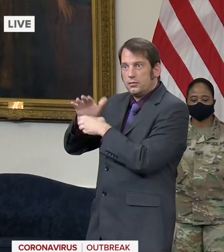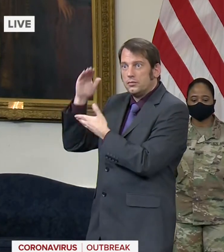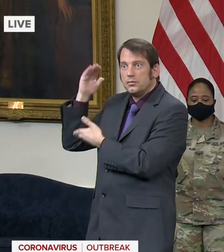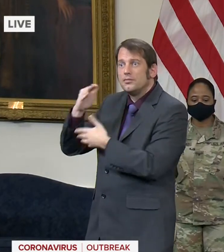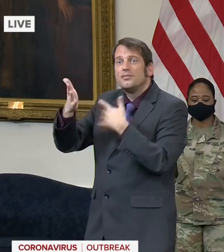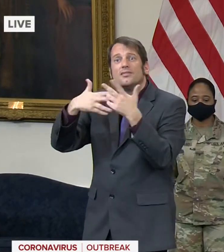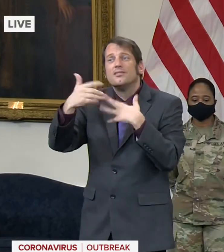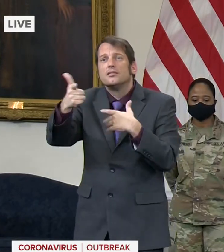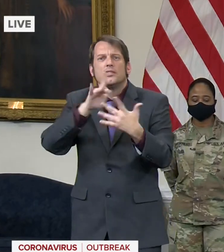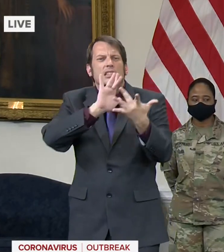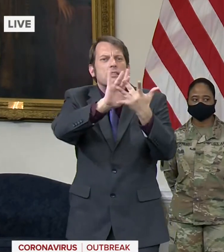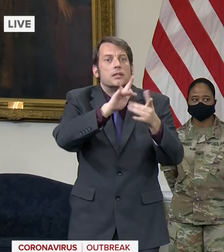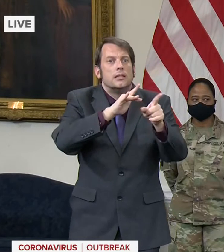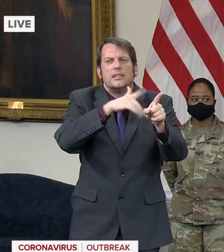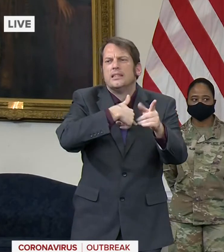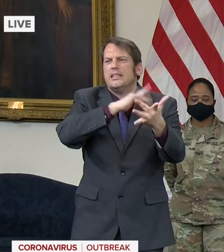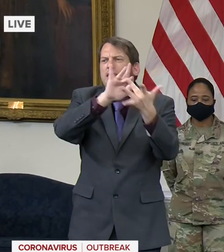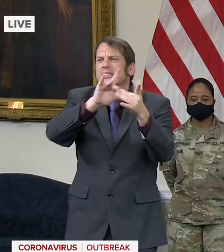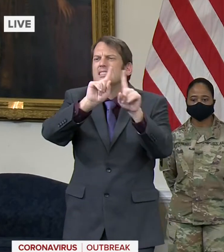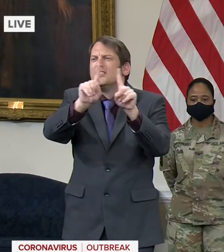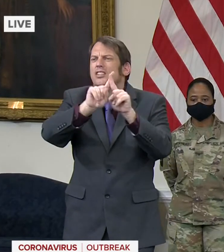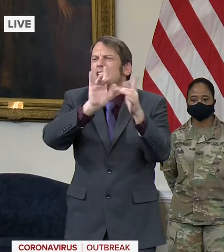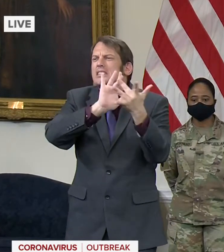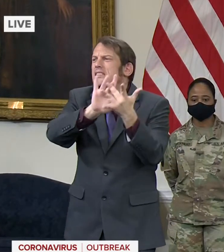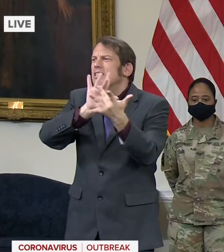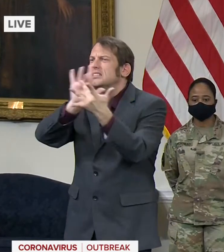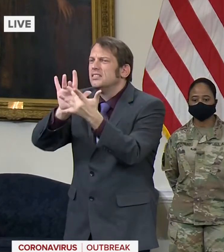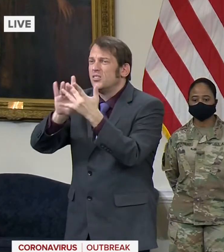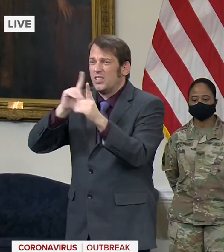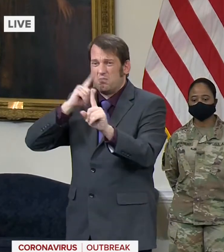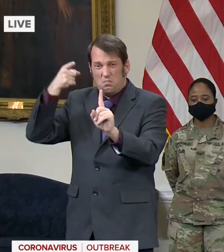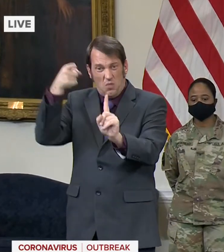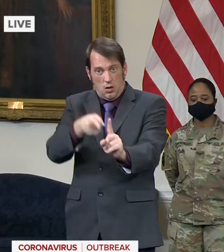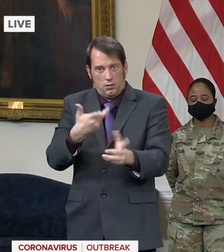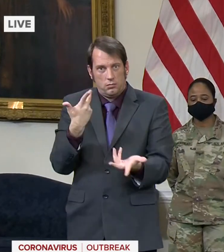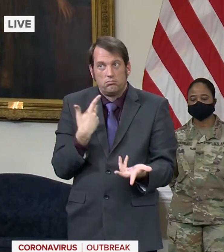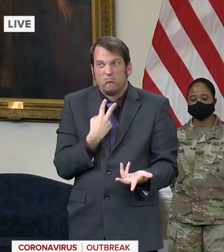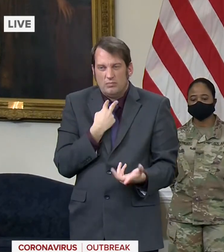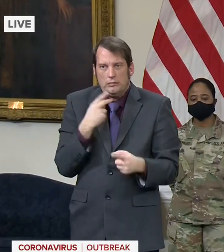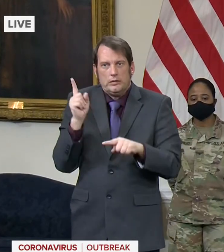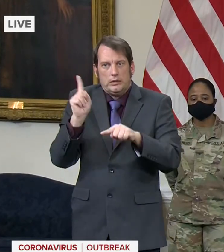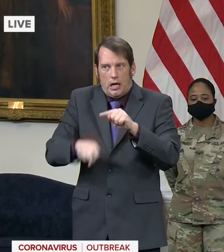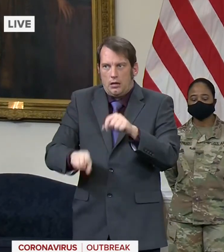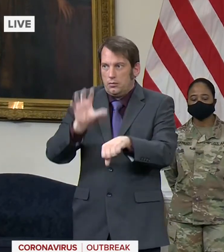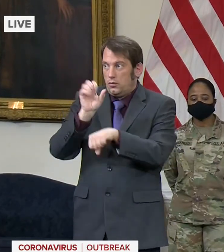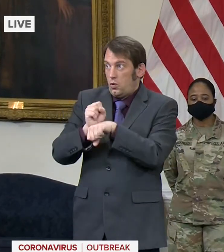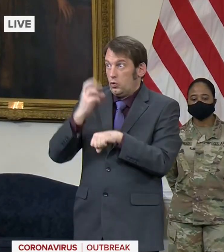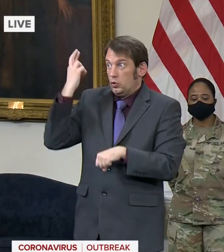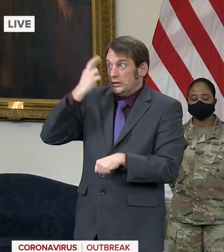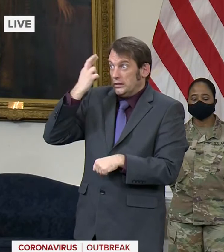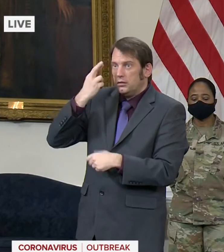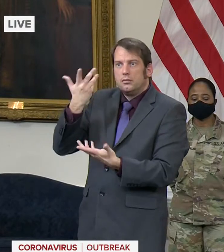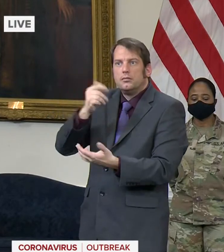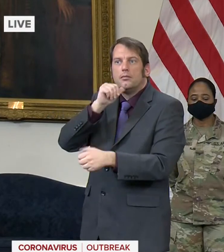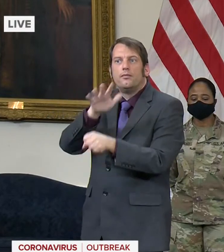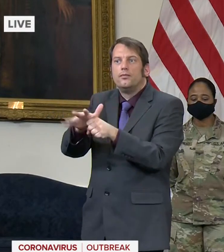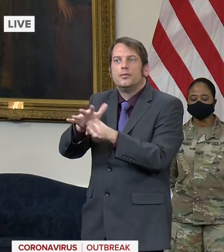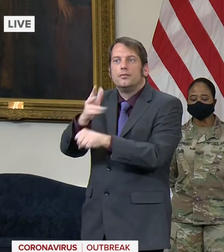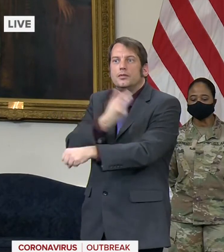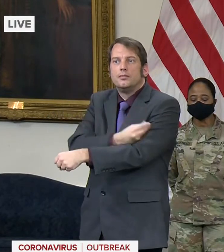or a hospital. We're not going to schedule something we don't have, right? So it doesn't matter how you address that. It's not going to fix the problem until we get the